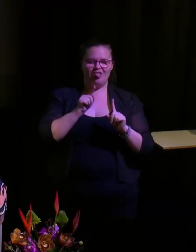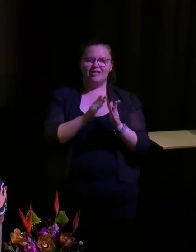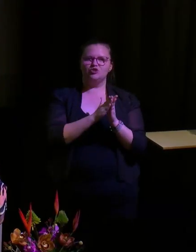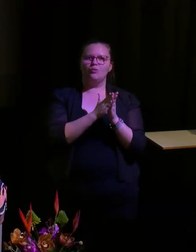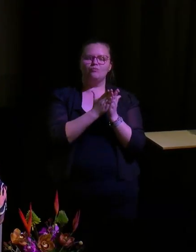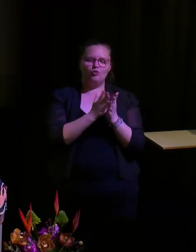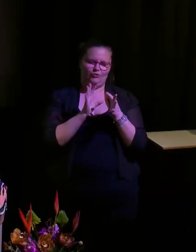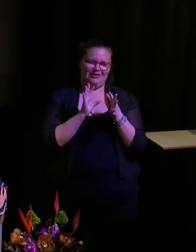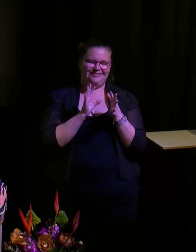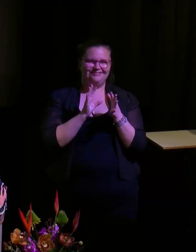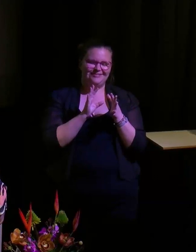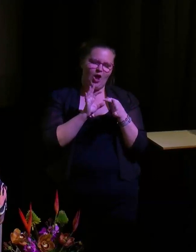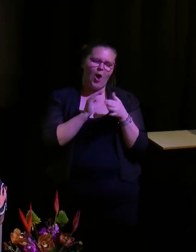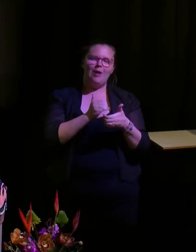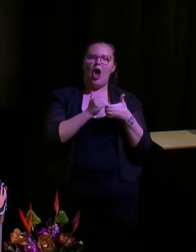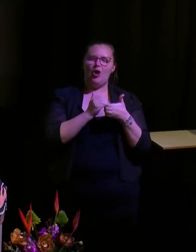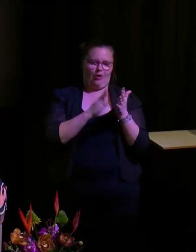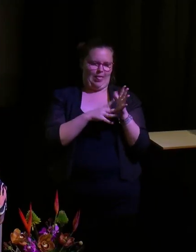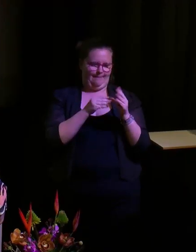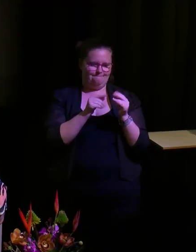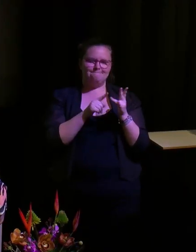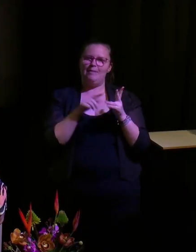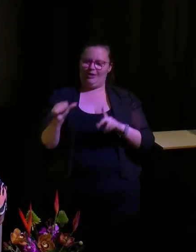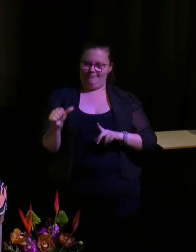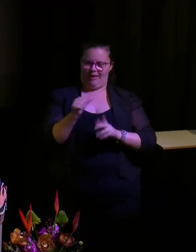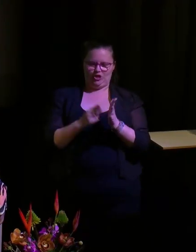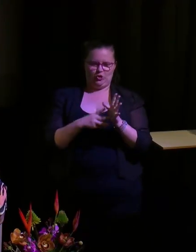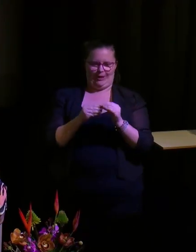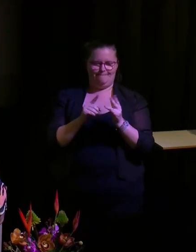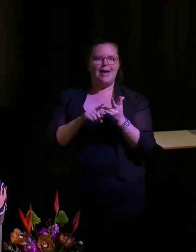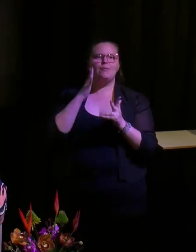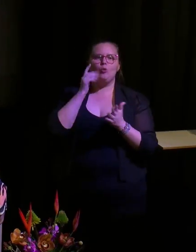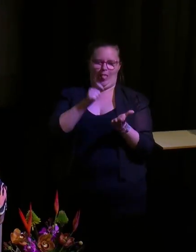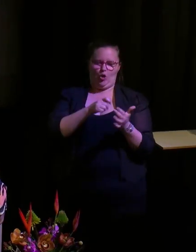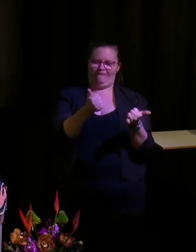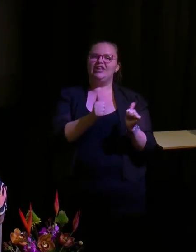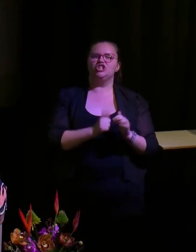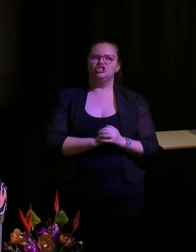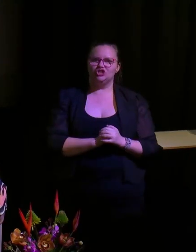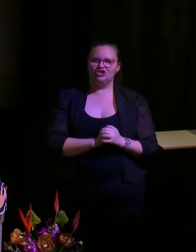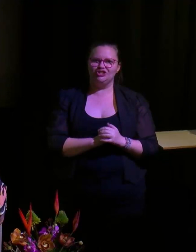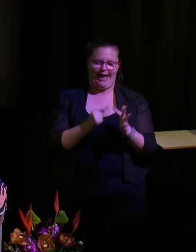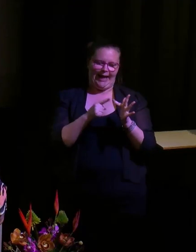to the Mabo family and is to be returned to the Mabo family after the case." E.K.